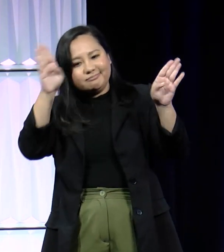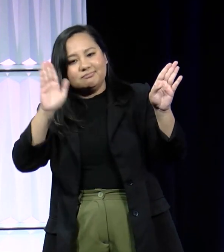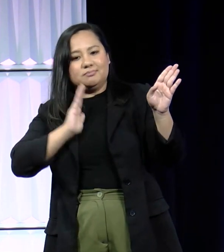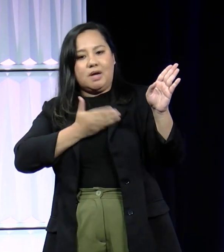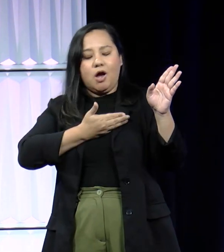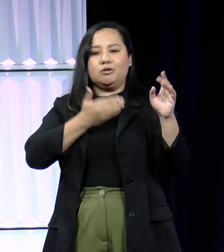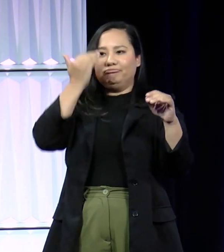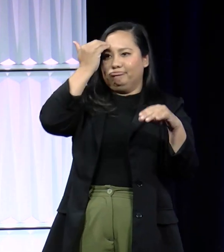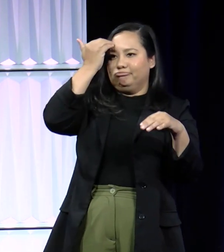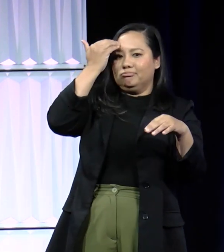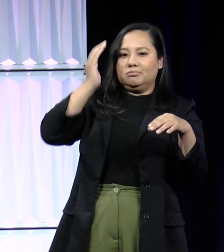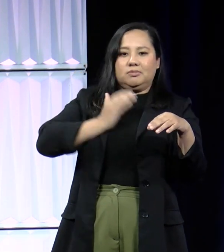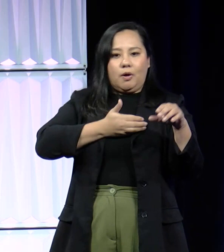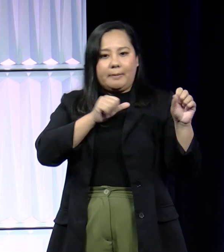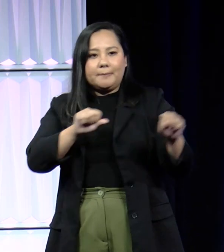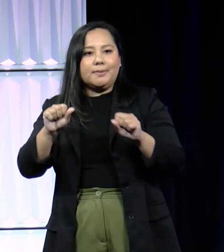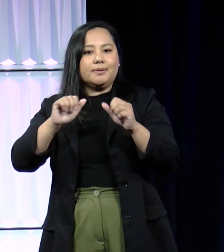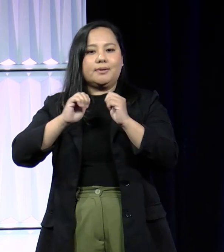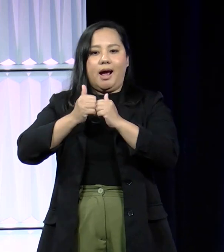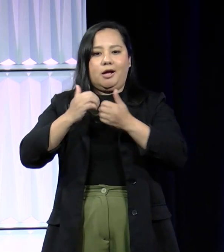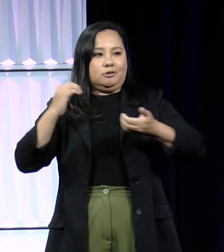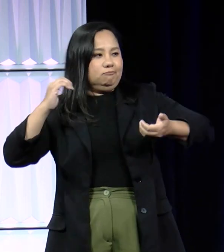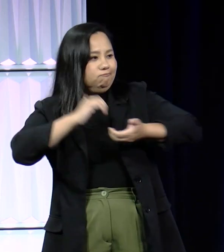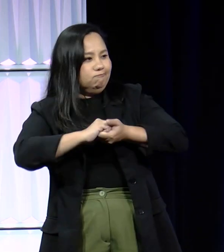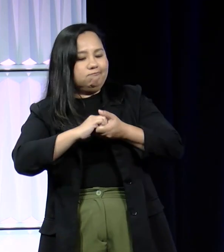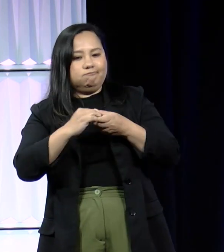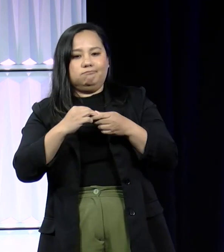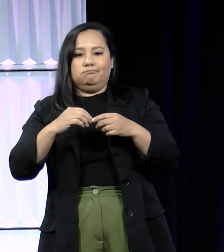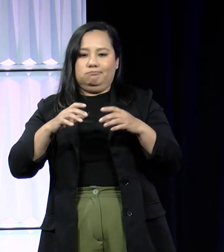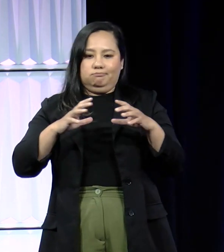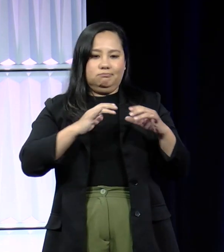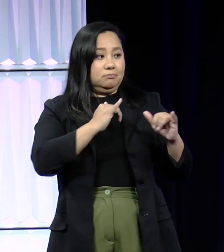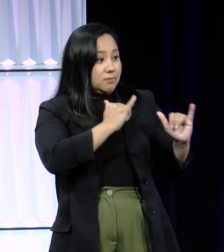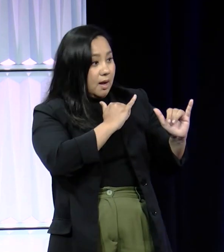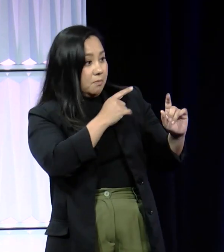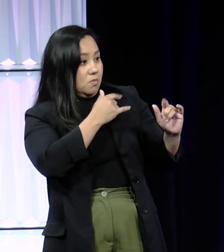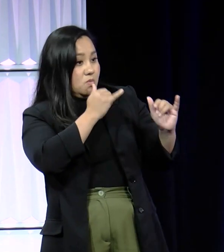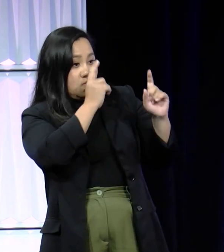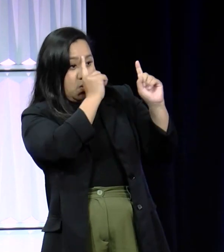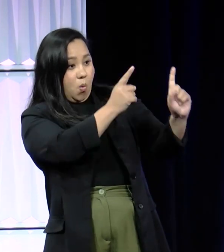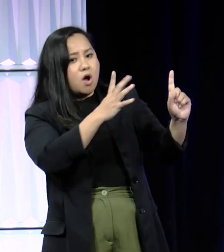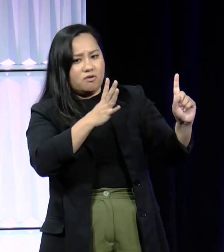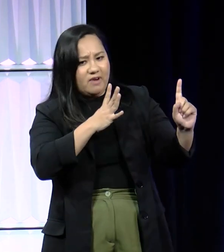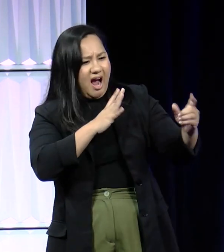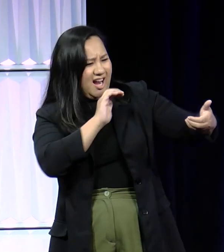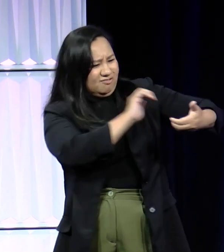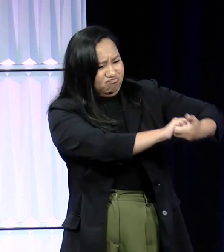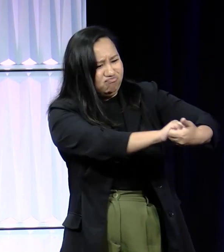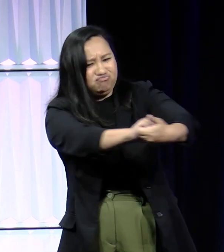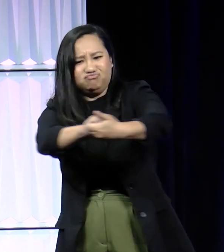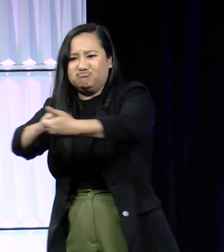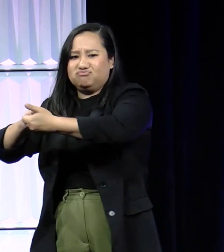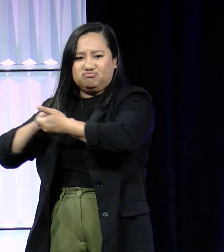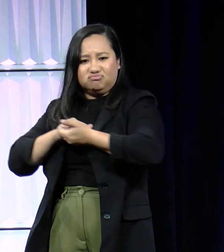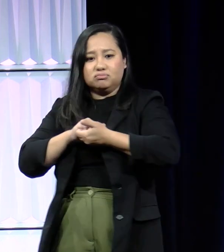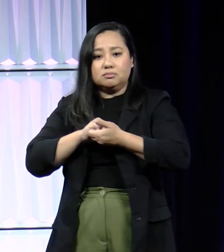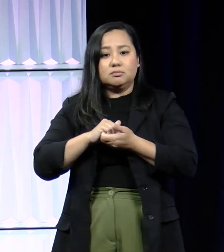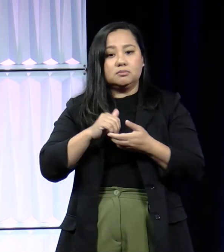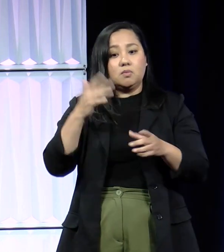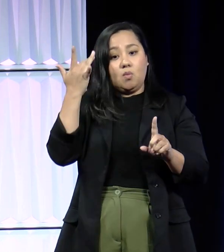work across movements and share common goals, because sexual violence does not occur in a